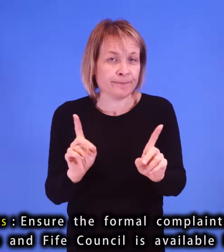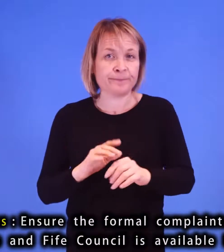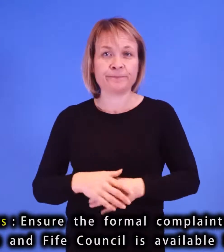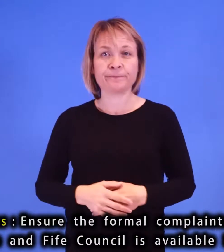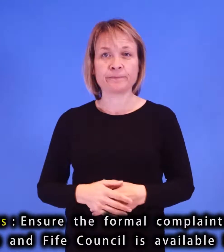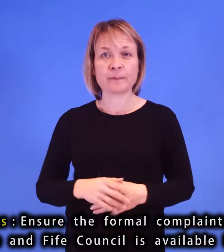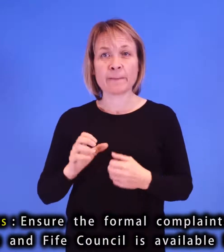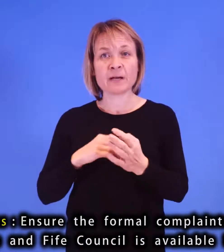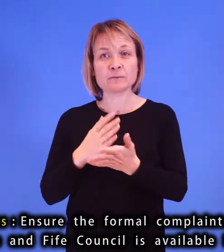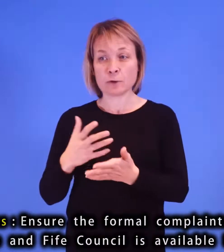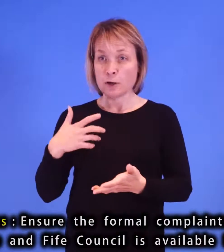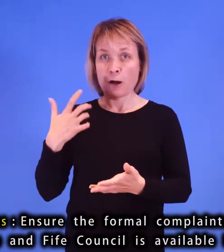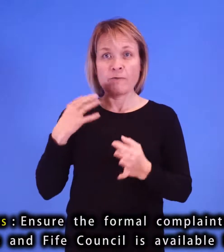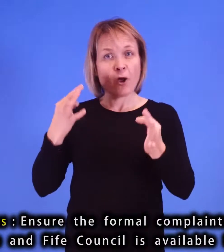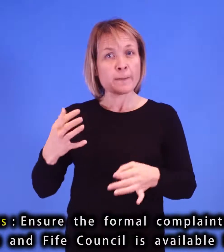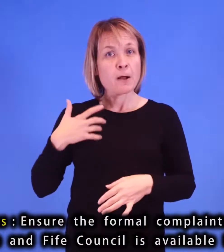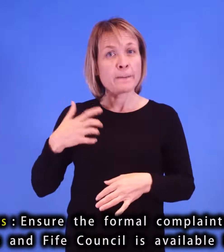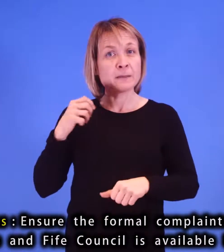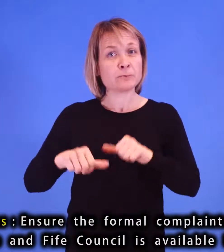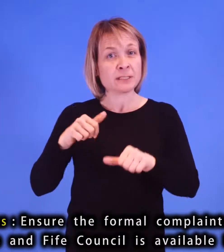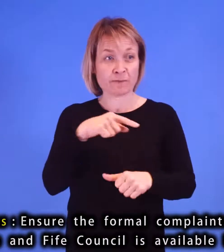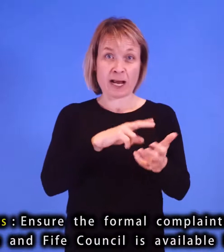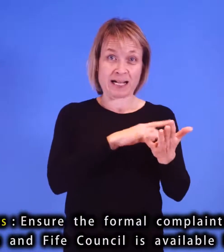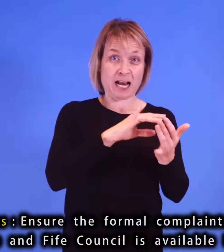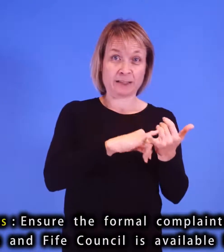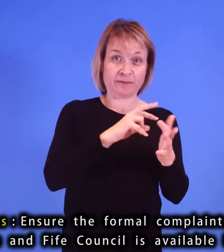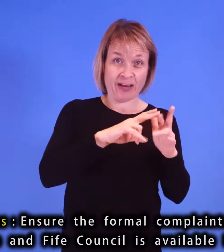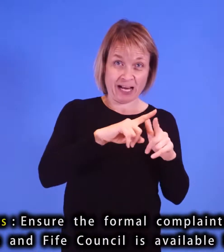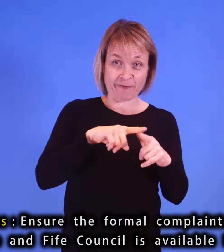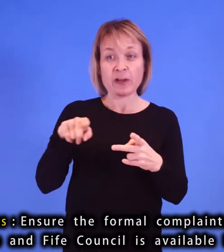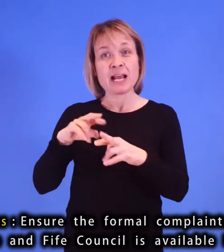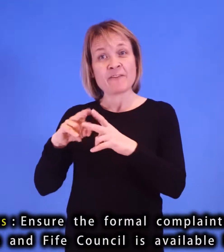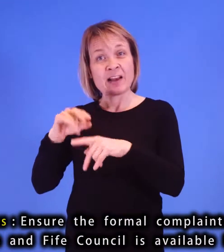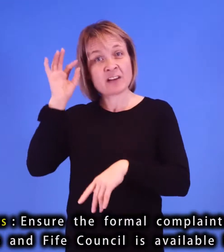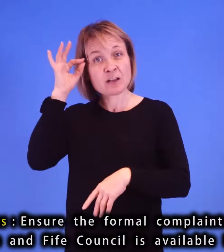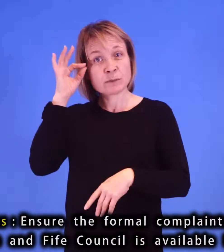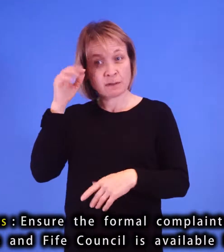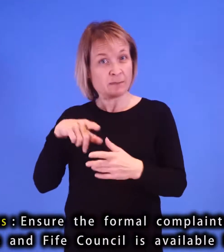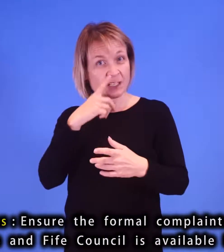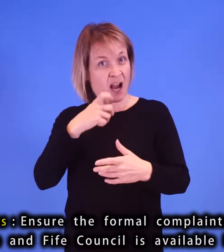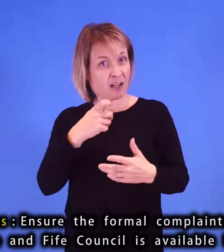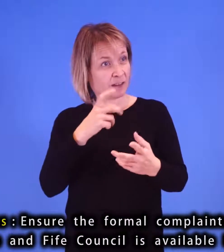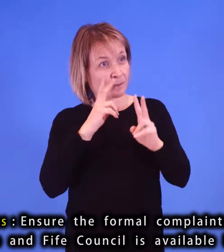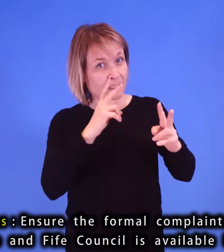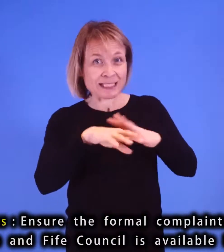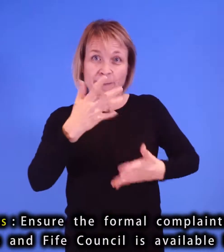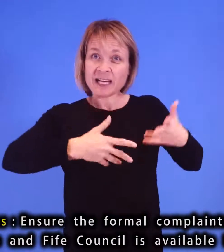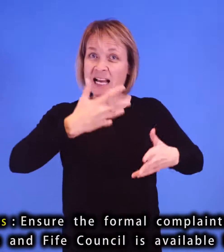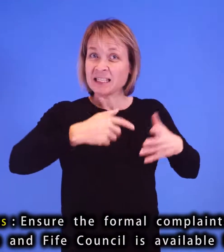Actions. Ensure the formal complaints procedure for NHS Fife and Fife Council is